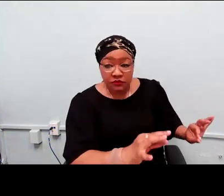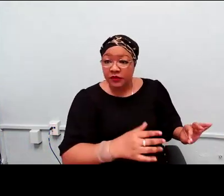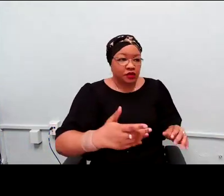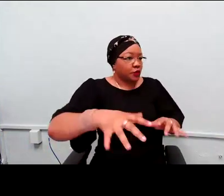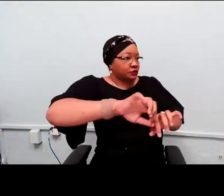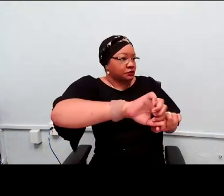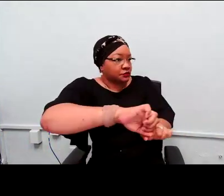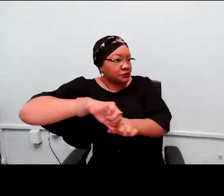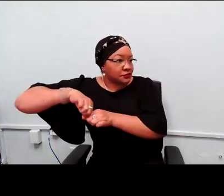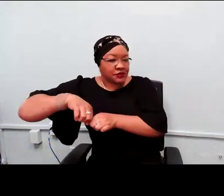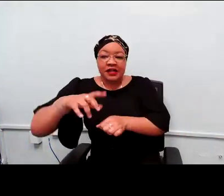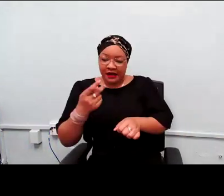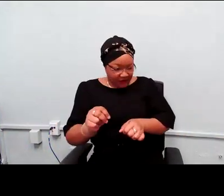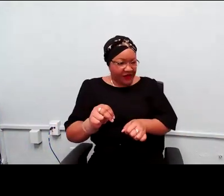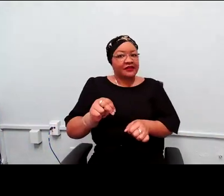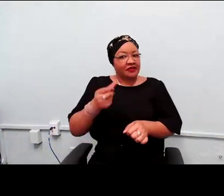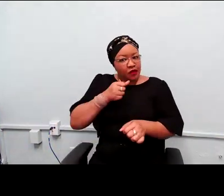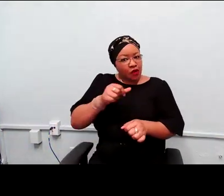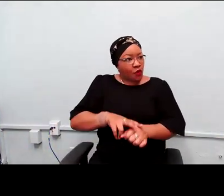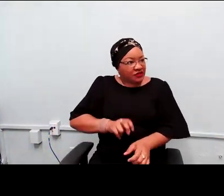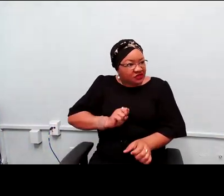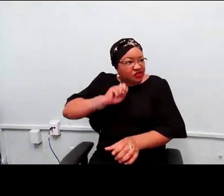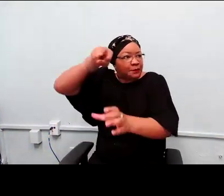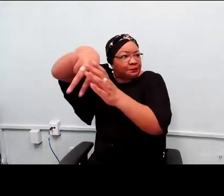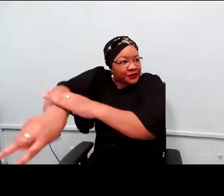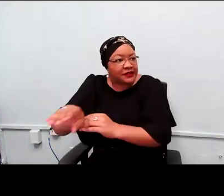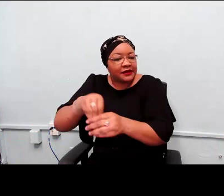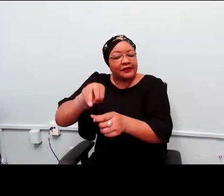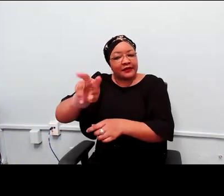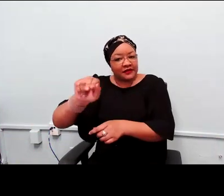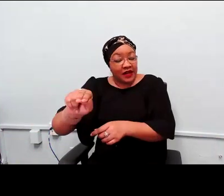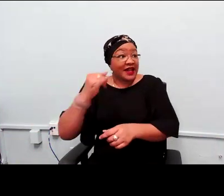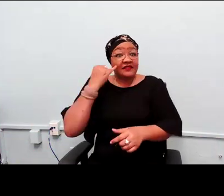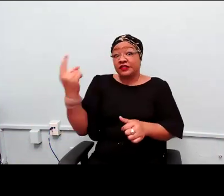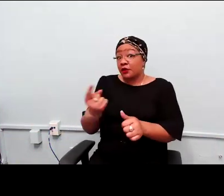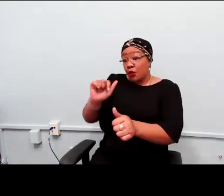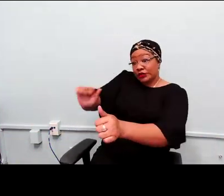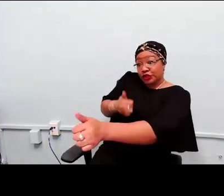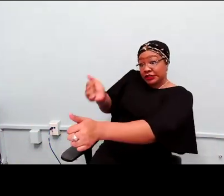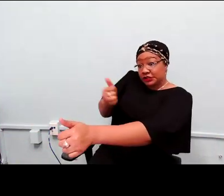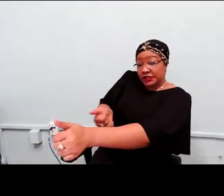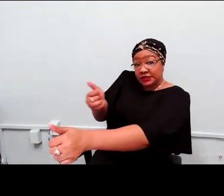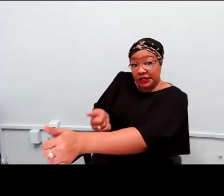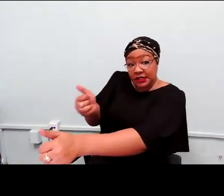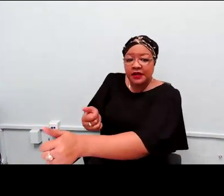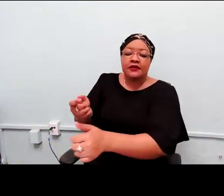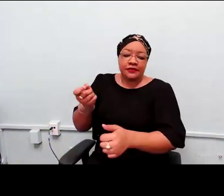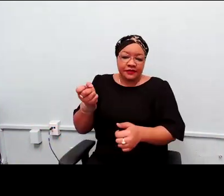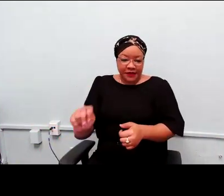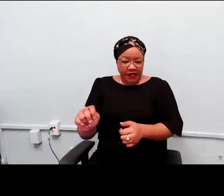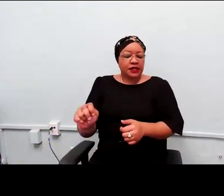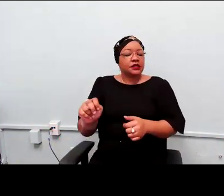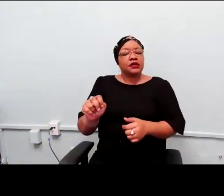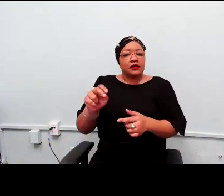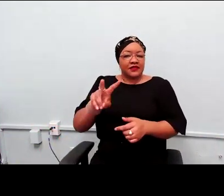bike inside. If someone was after her, Enrique left the van door shut, looked away, and Taylor knew to keep